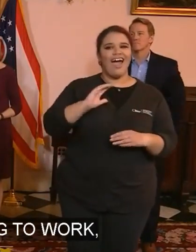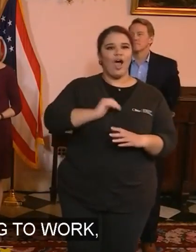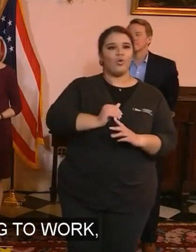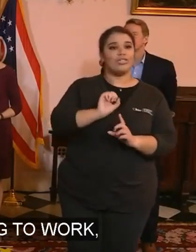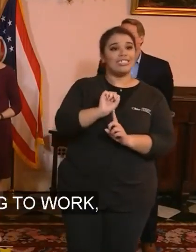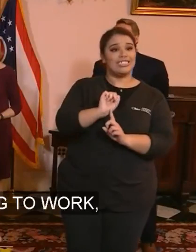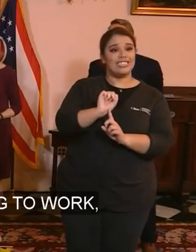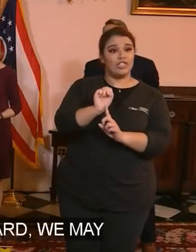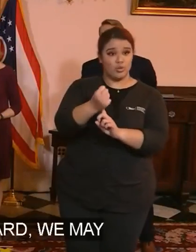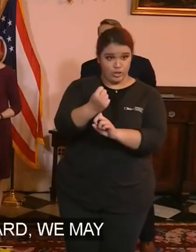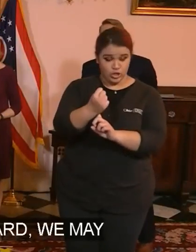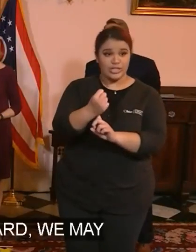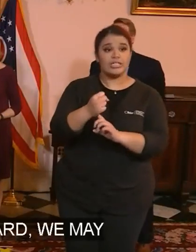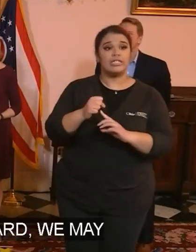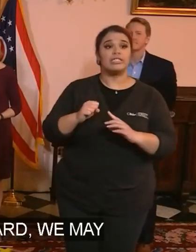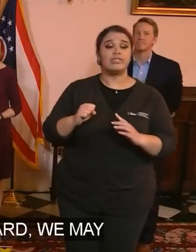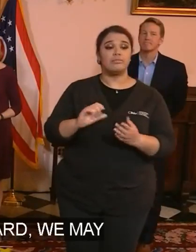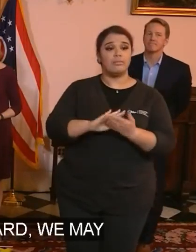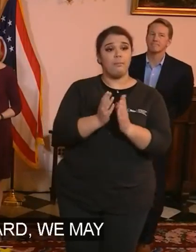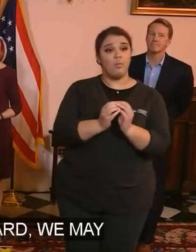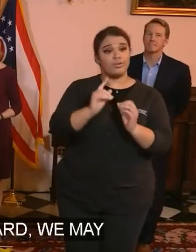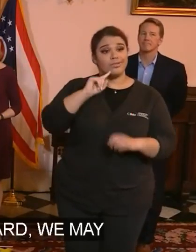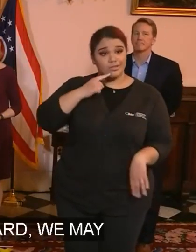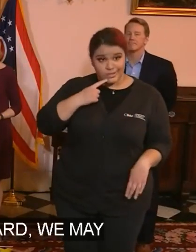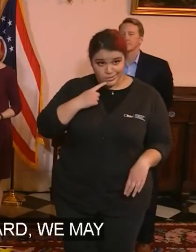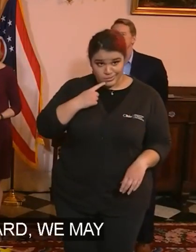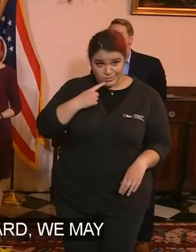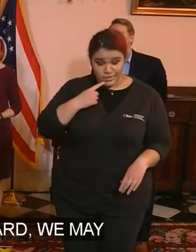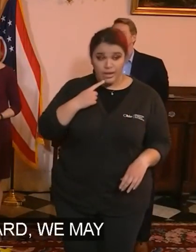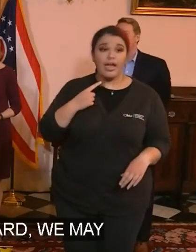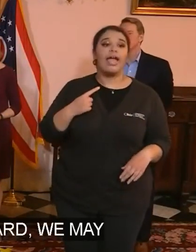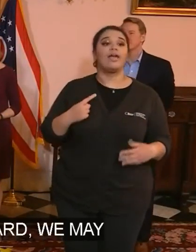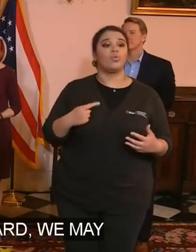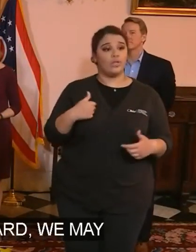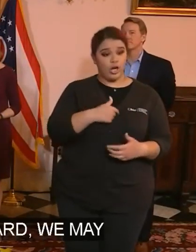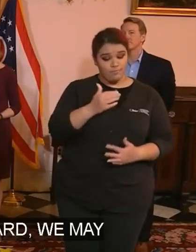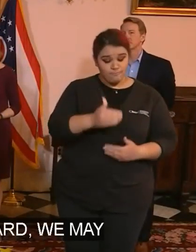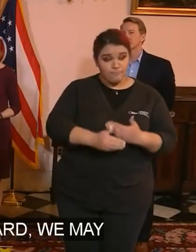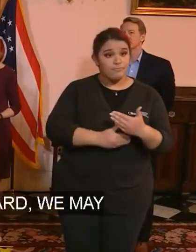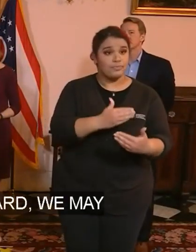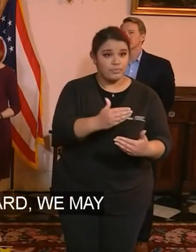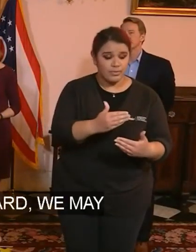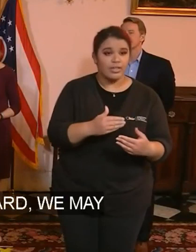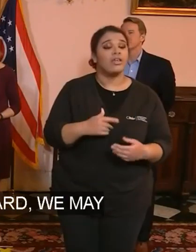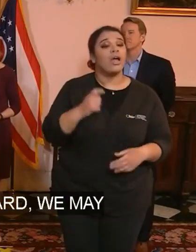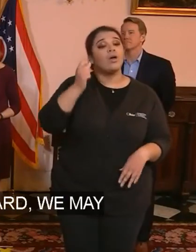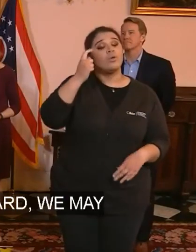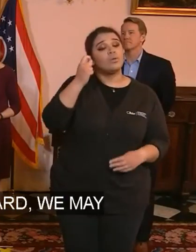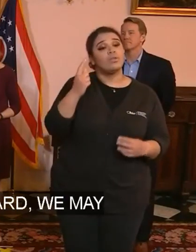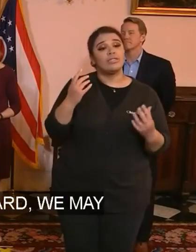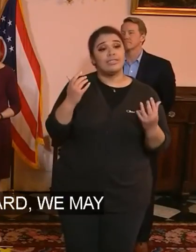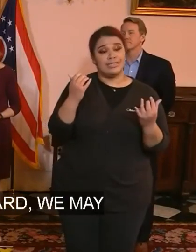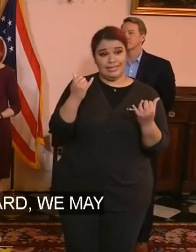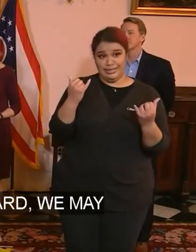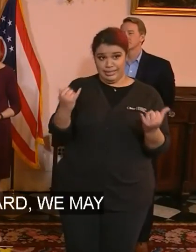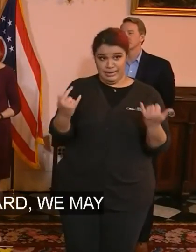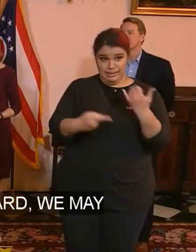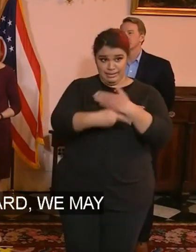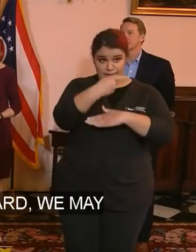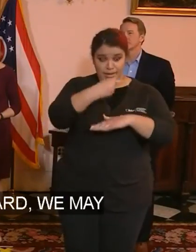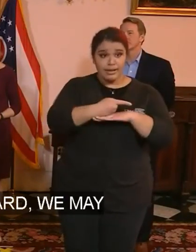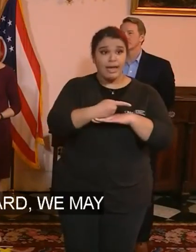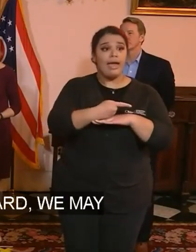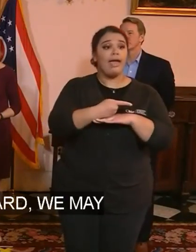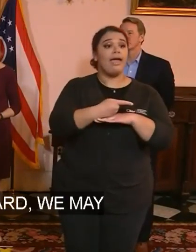We may have further steps, but without today closing the non-essential